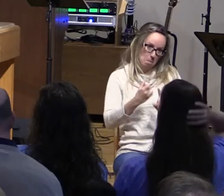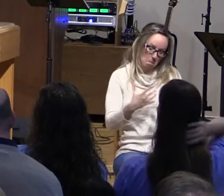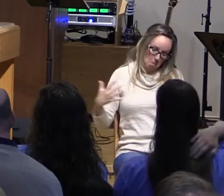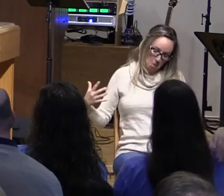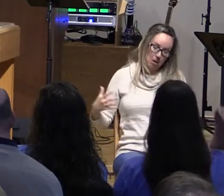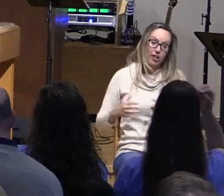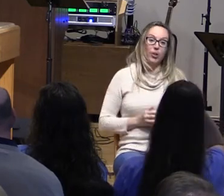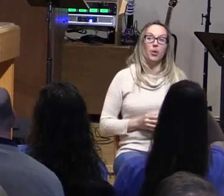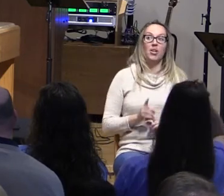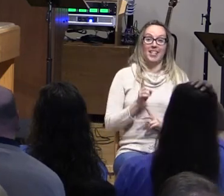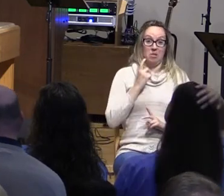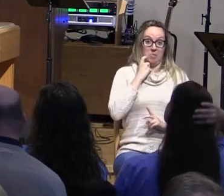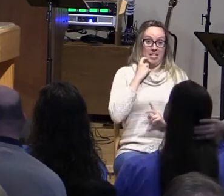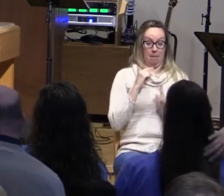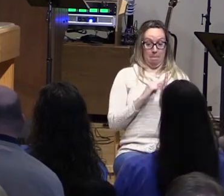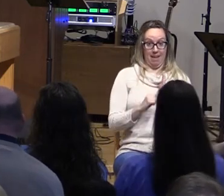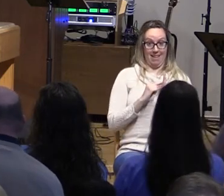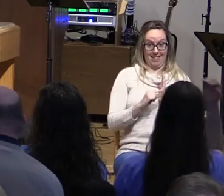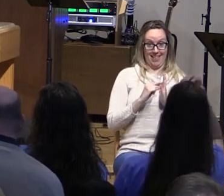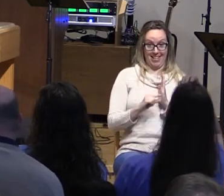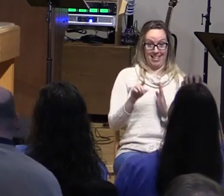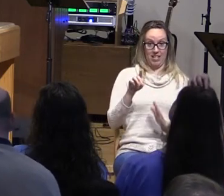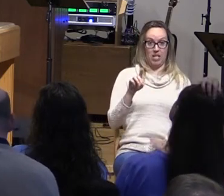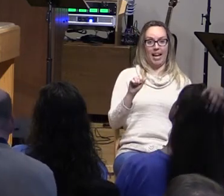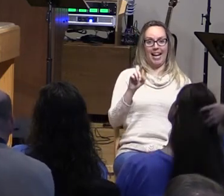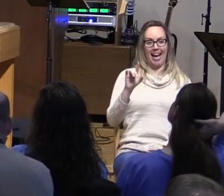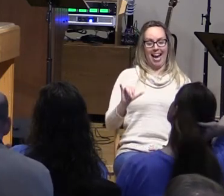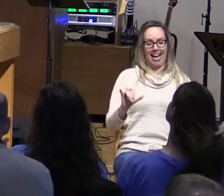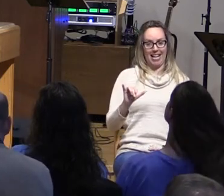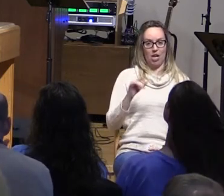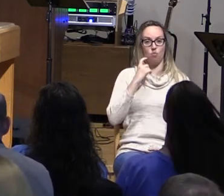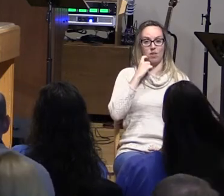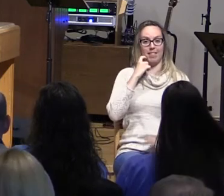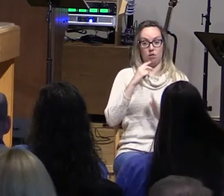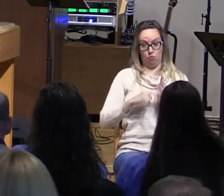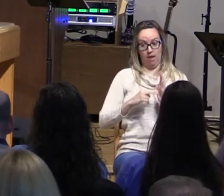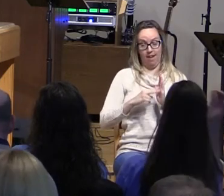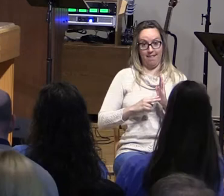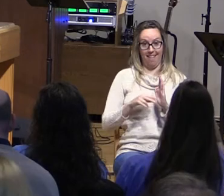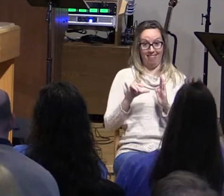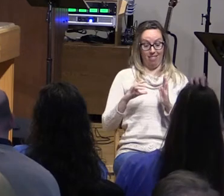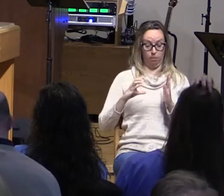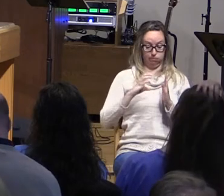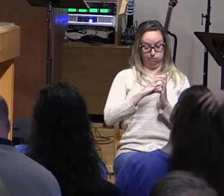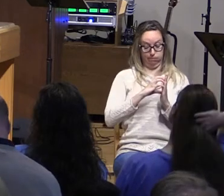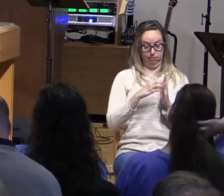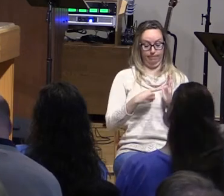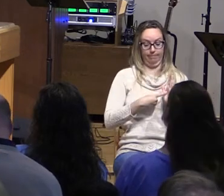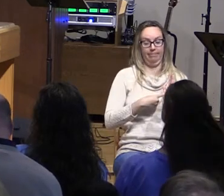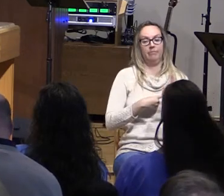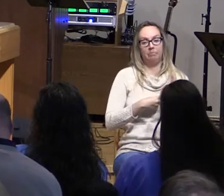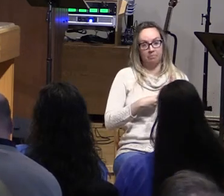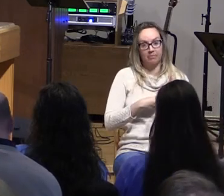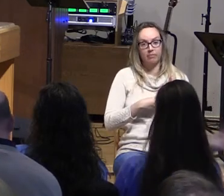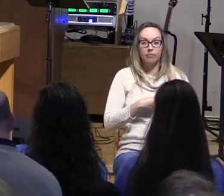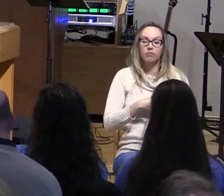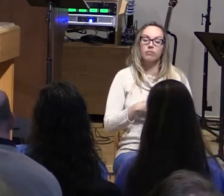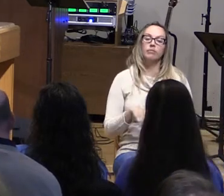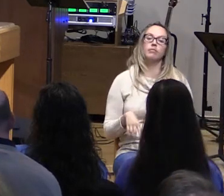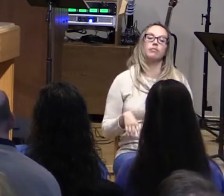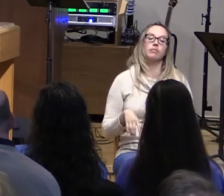particular passage of scripture that Pastor Andy just read, we see that it's